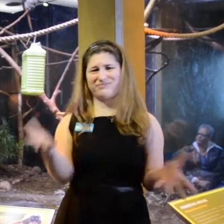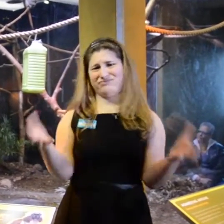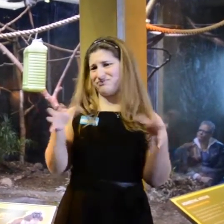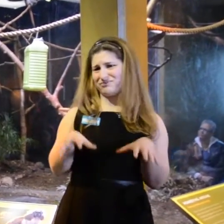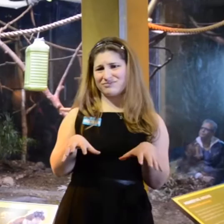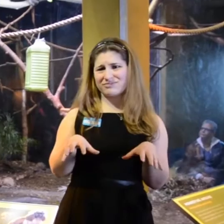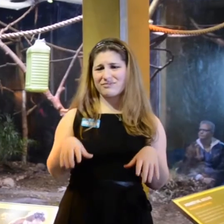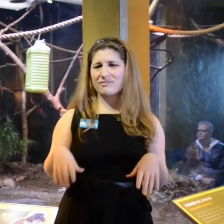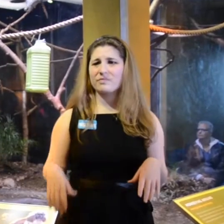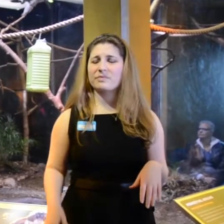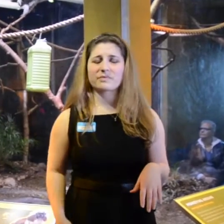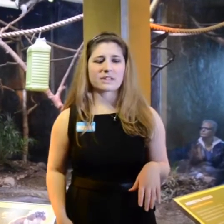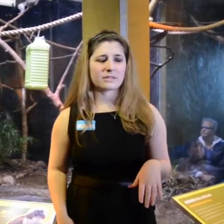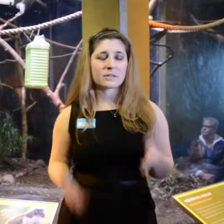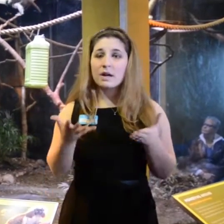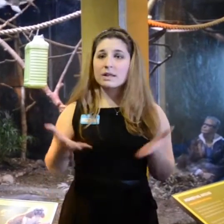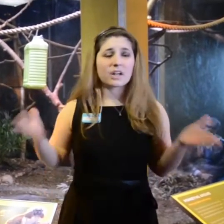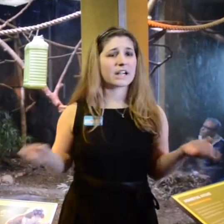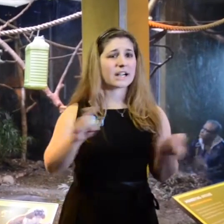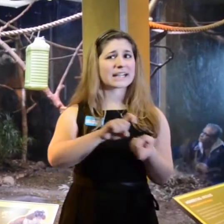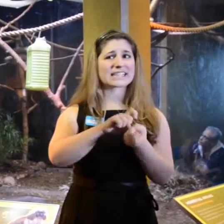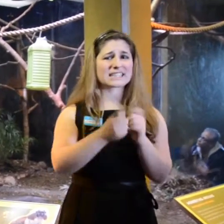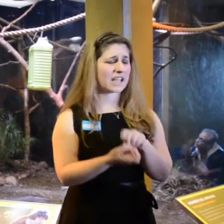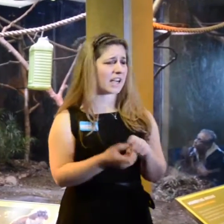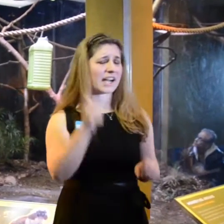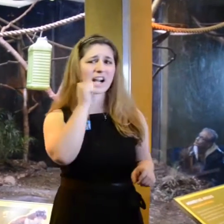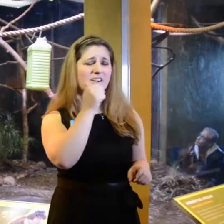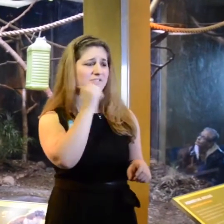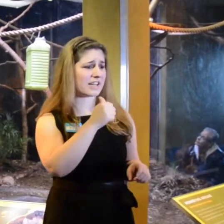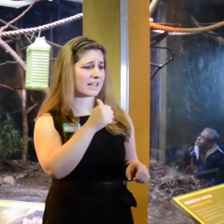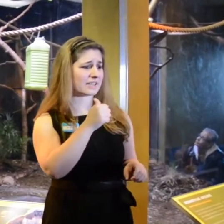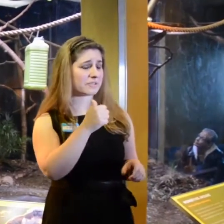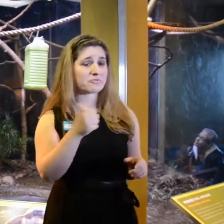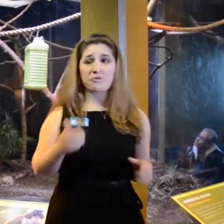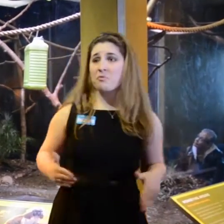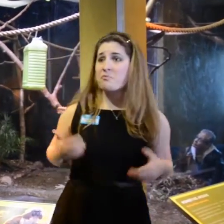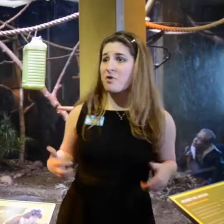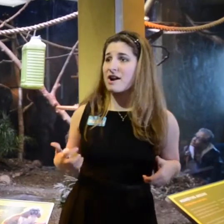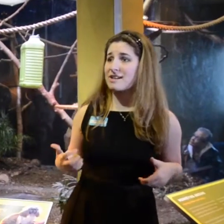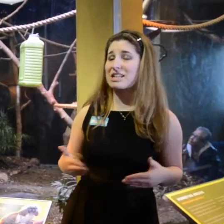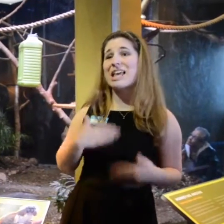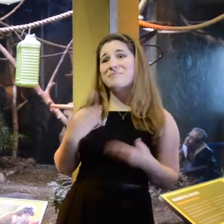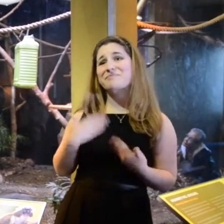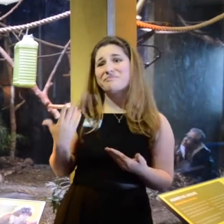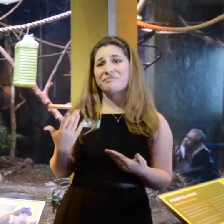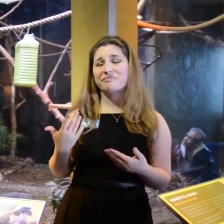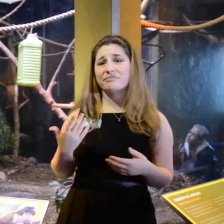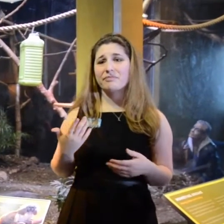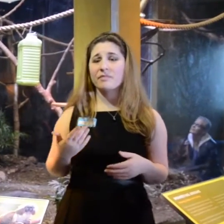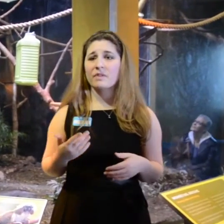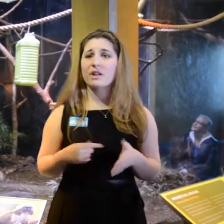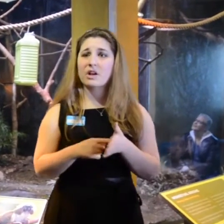these enrichment items are switched out every single day so that they are happy and healthy. We've given them things such as stuffed animals,